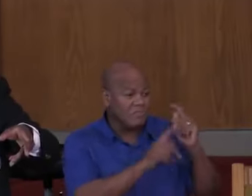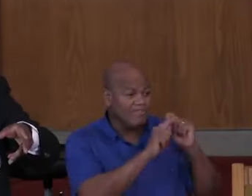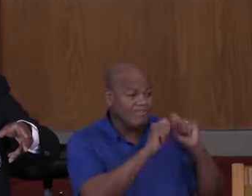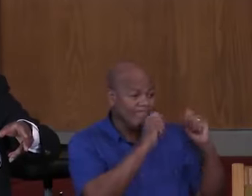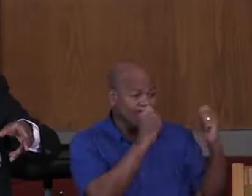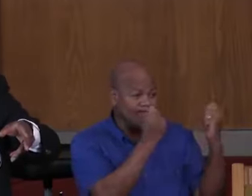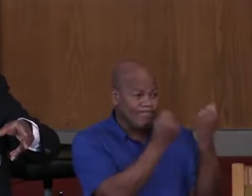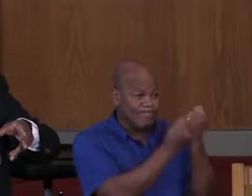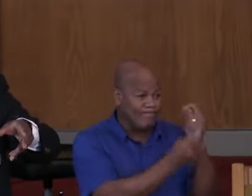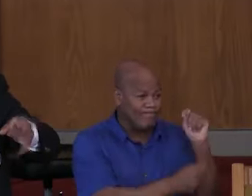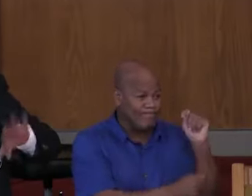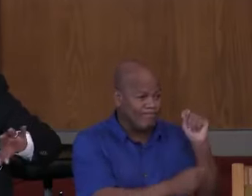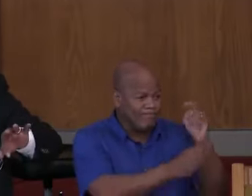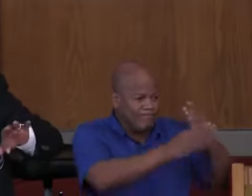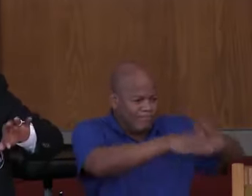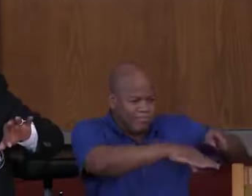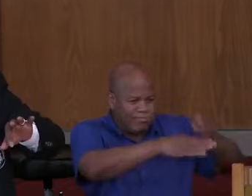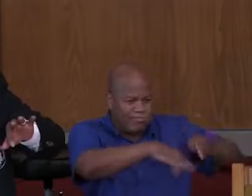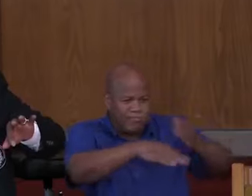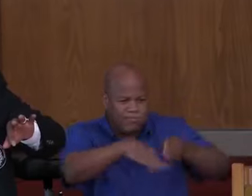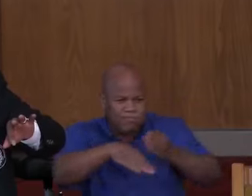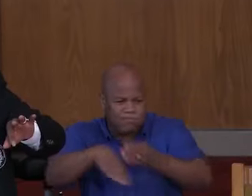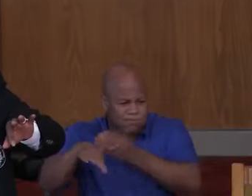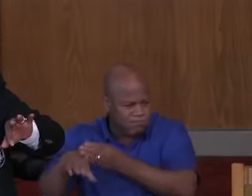split Joseph's